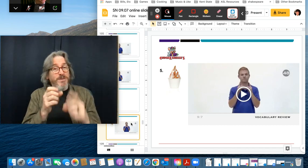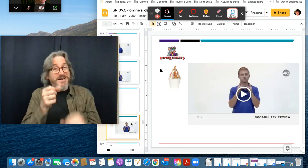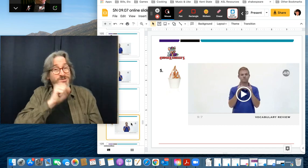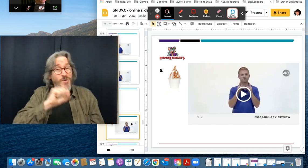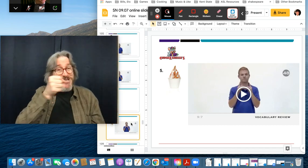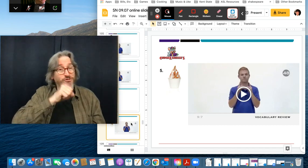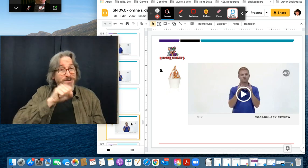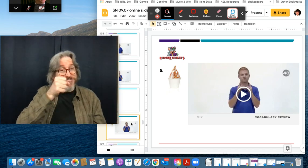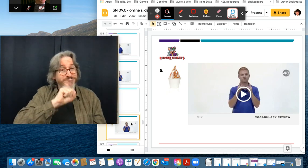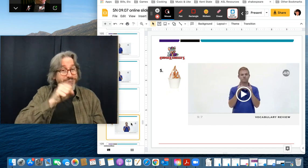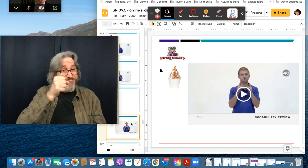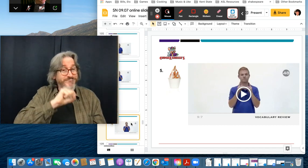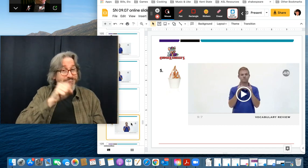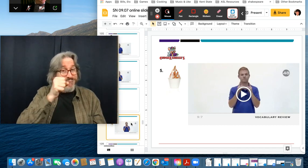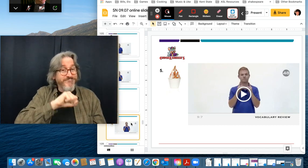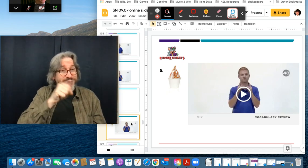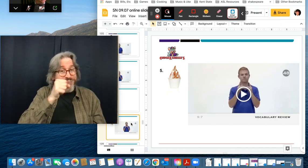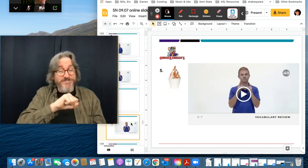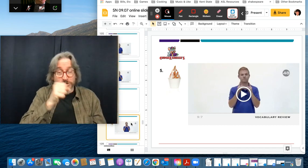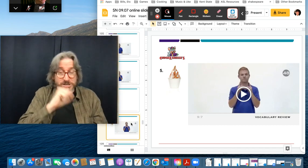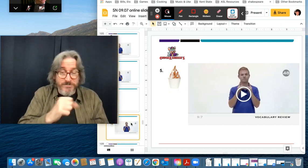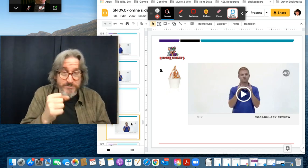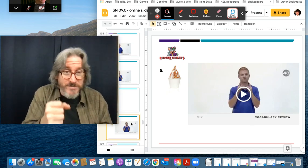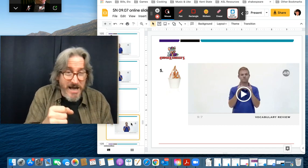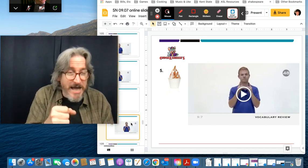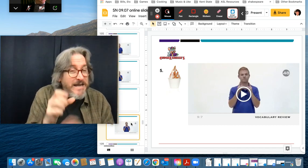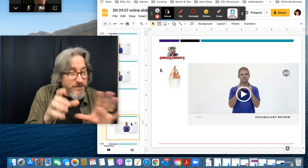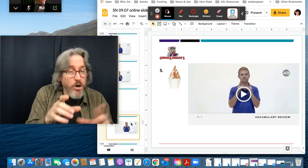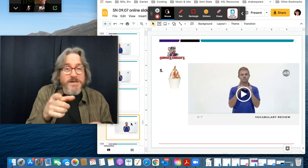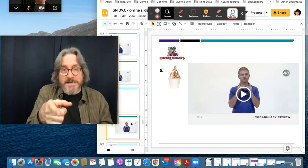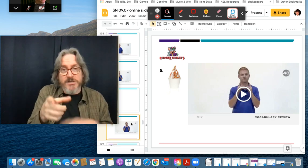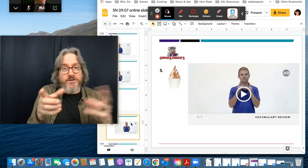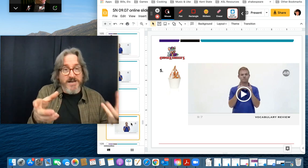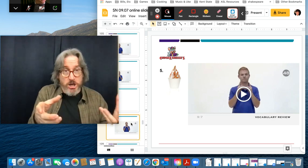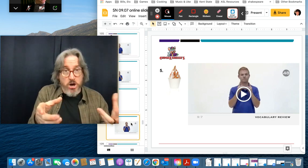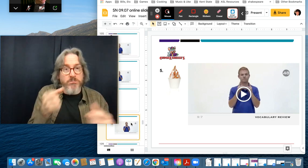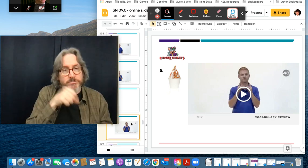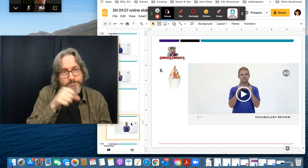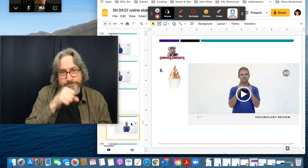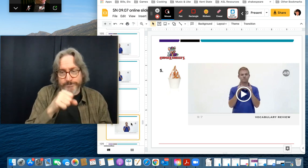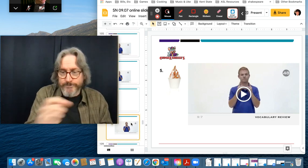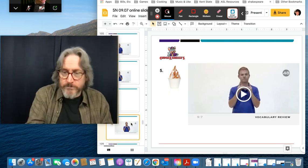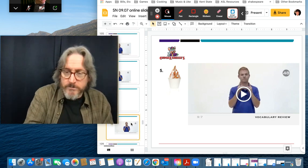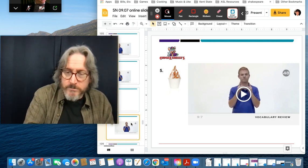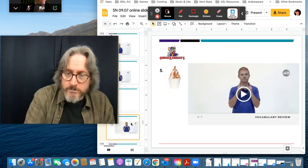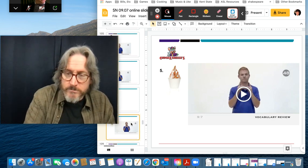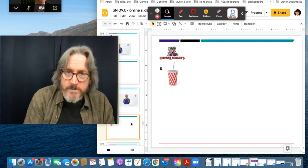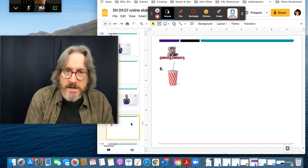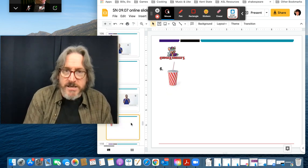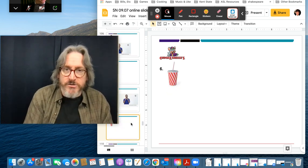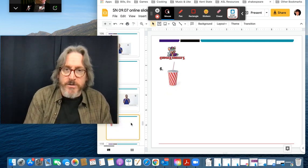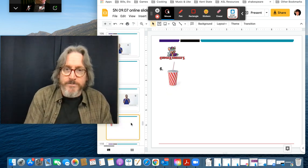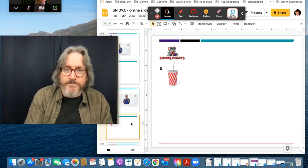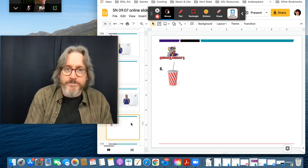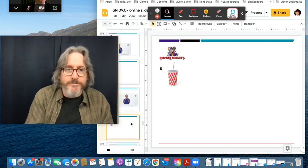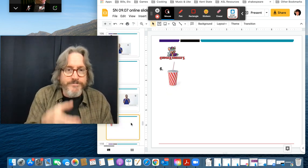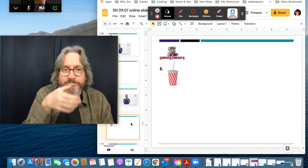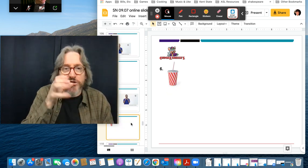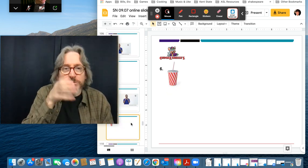dessert, but it's also ice cream. So just, even though it's not served in a cone, that's ice